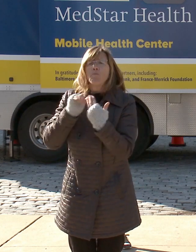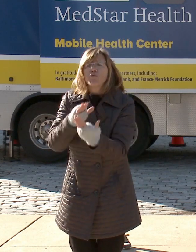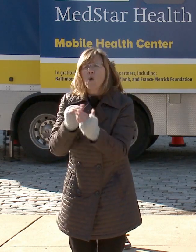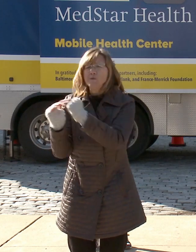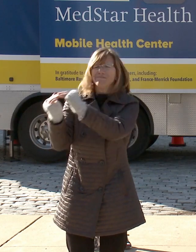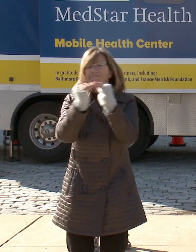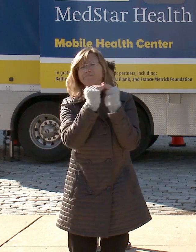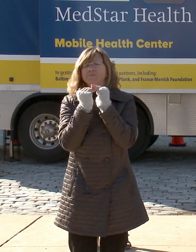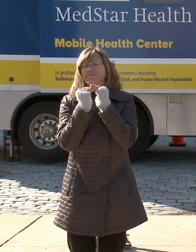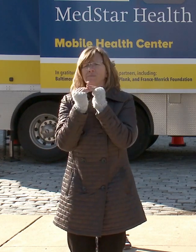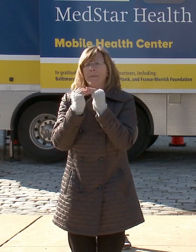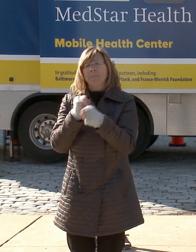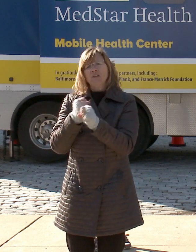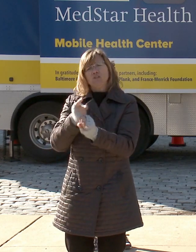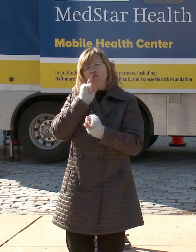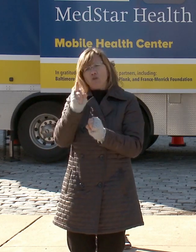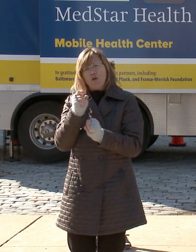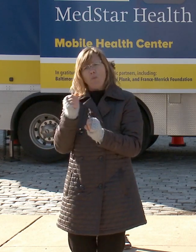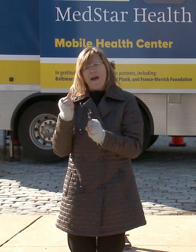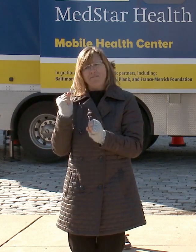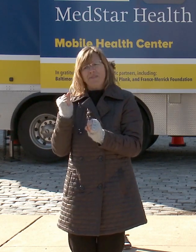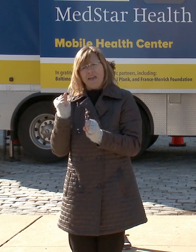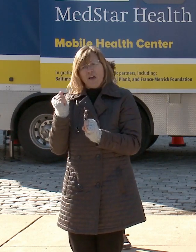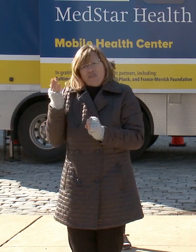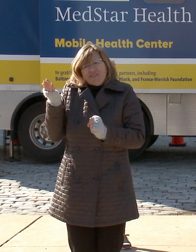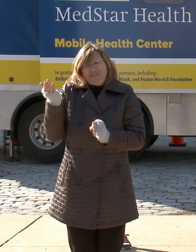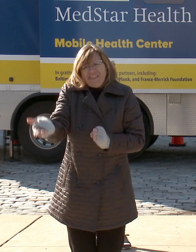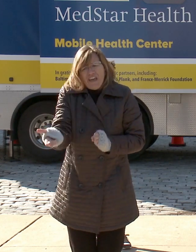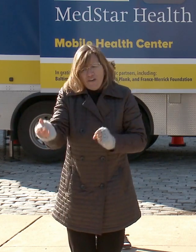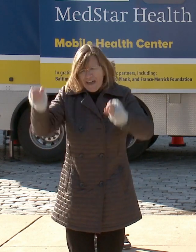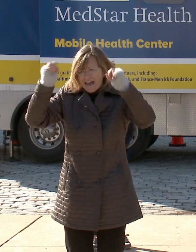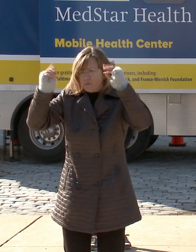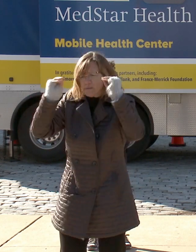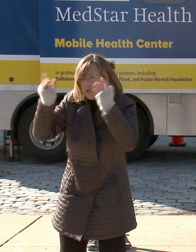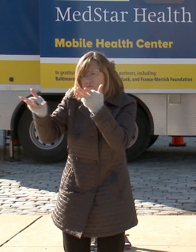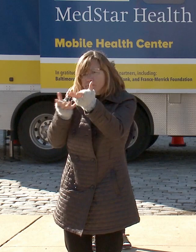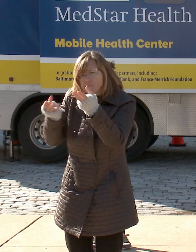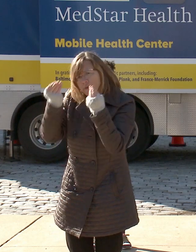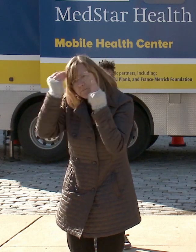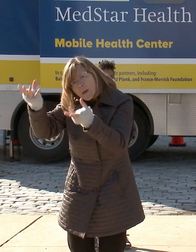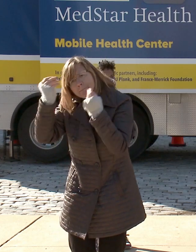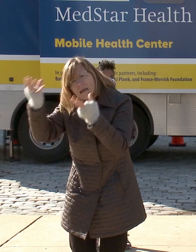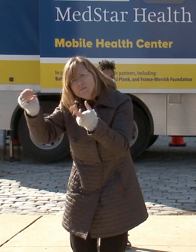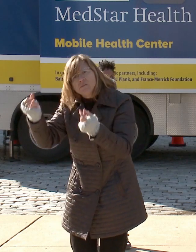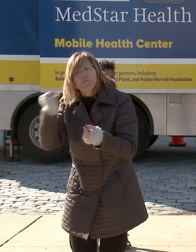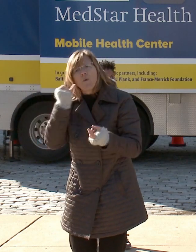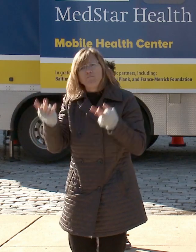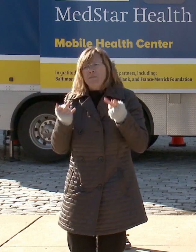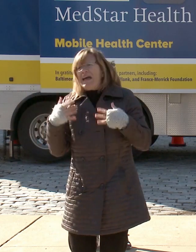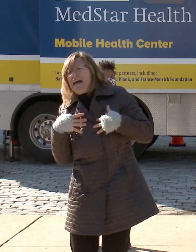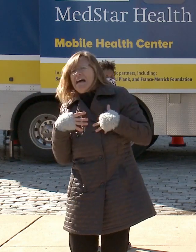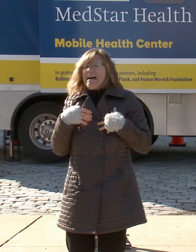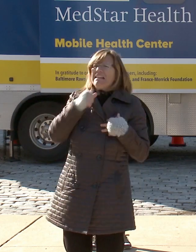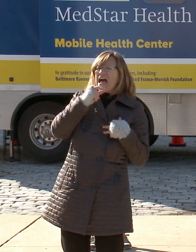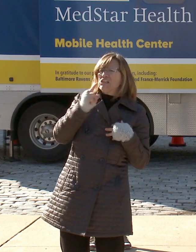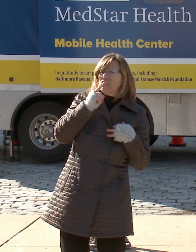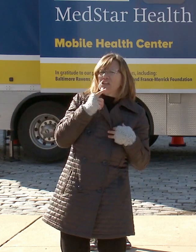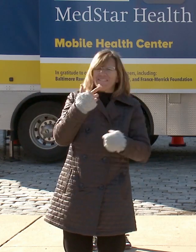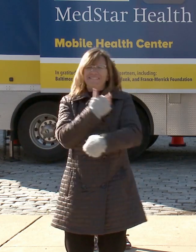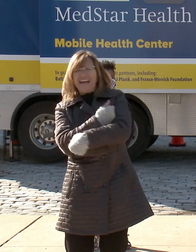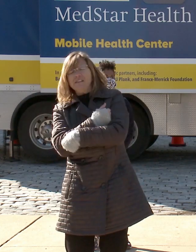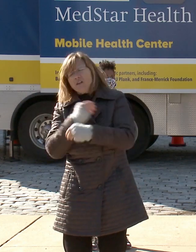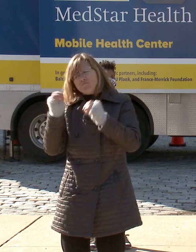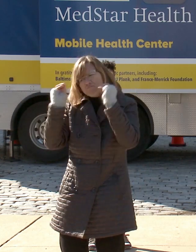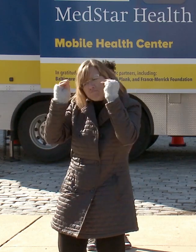by advanced on-site vaccine education to address vaccine hesitancy. MedStar Health is proud to partner